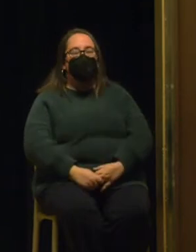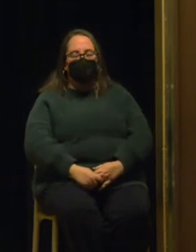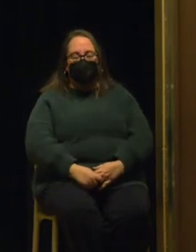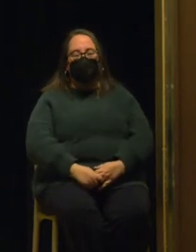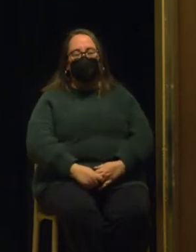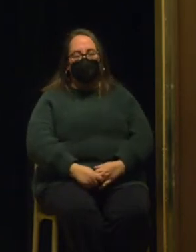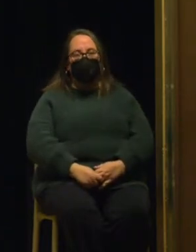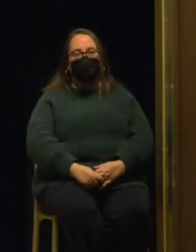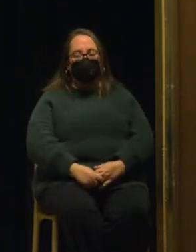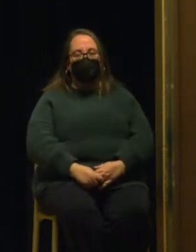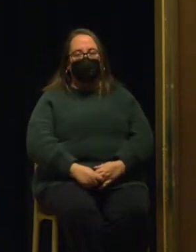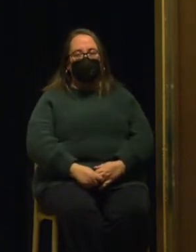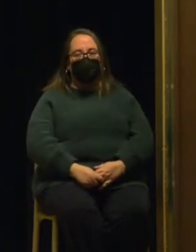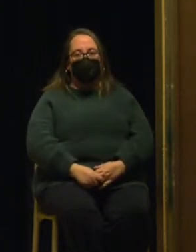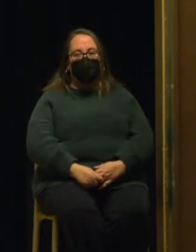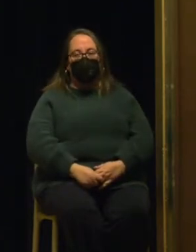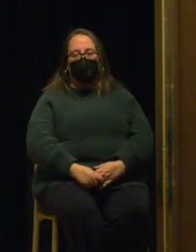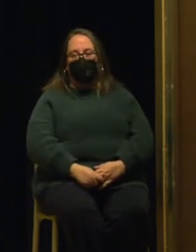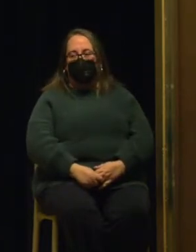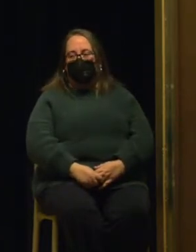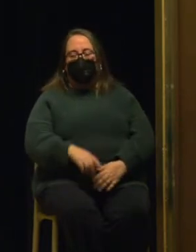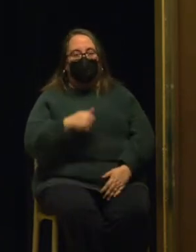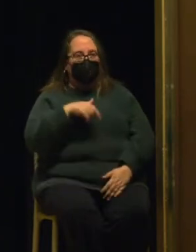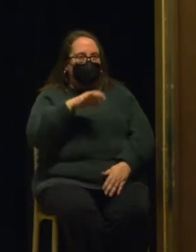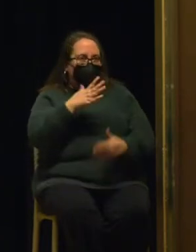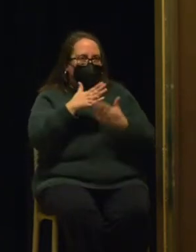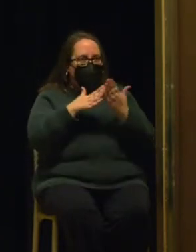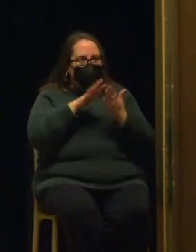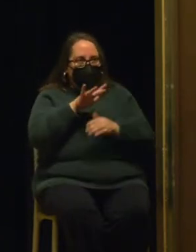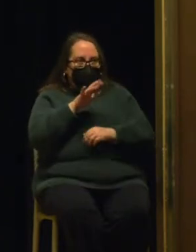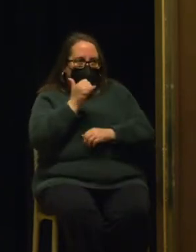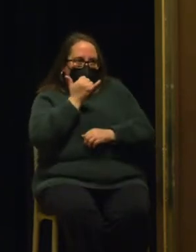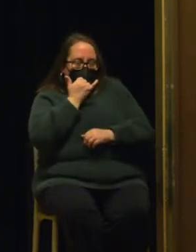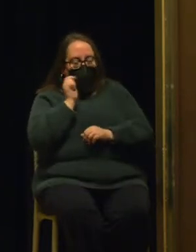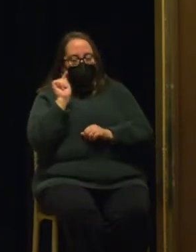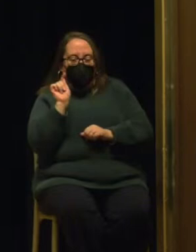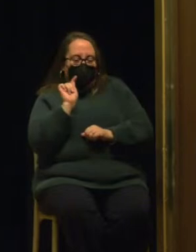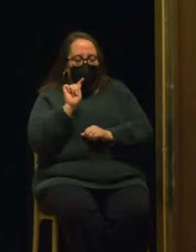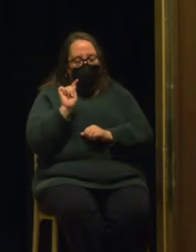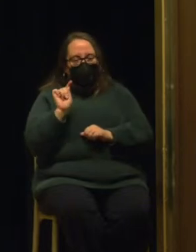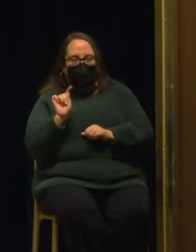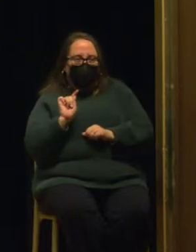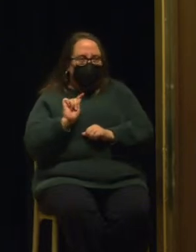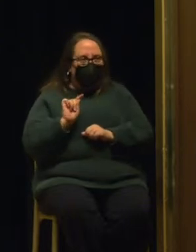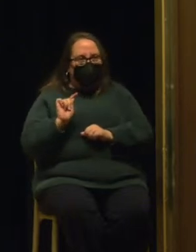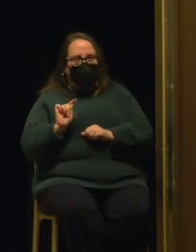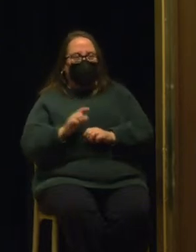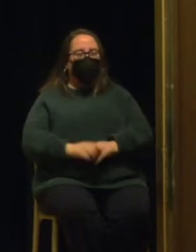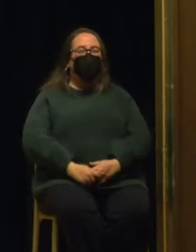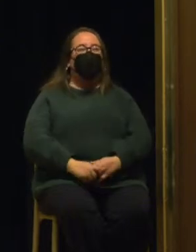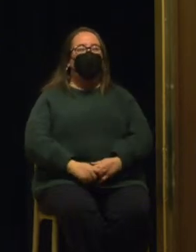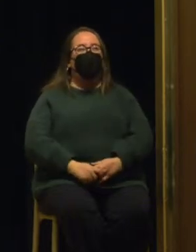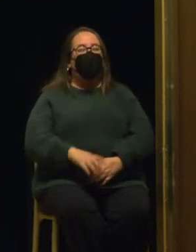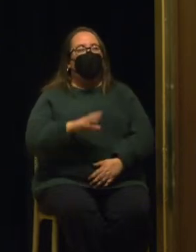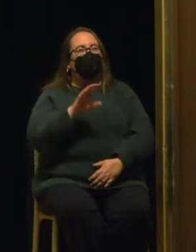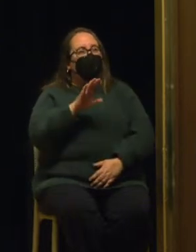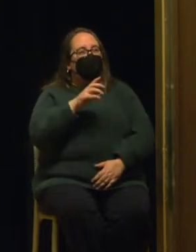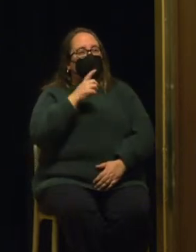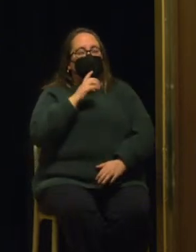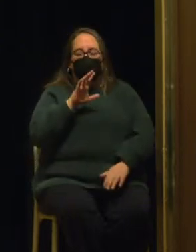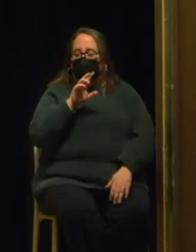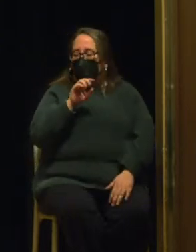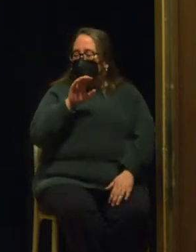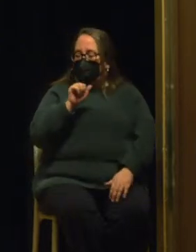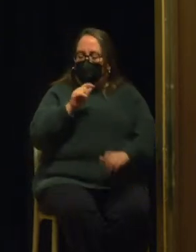One, because I found a couple of typos on the way. So I'm sitting in the back of the car, and Bob said to me, Debra, I want